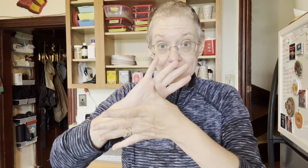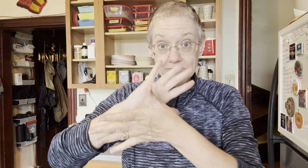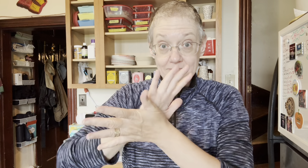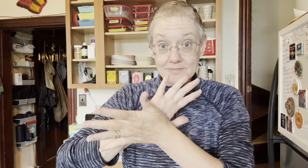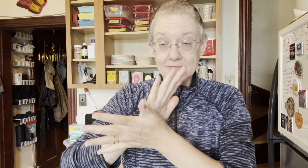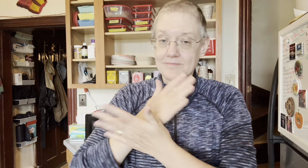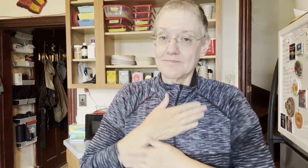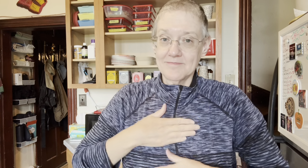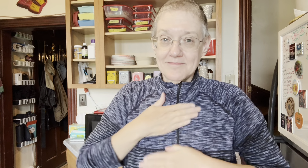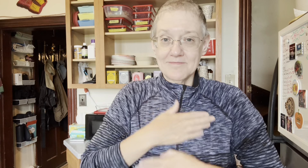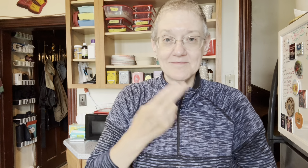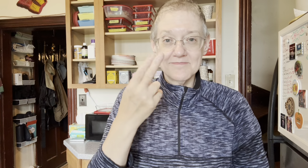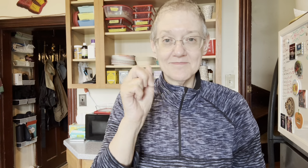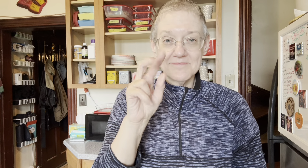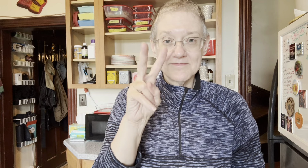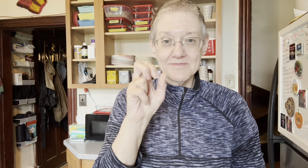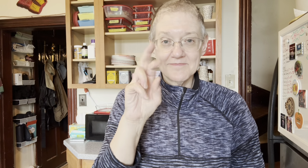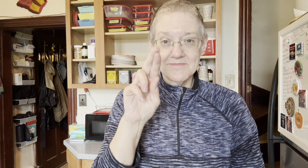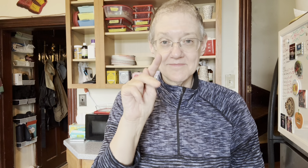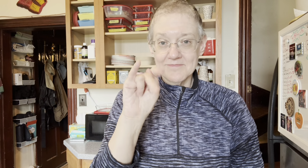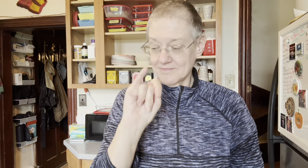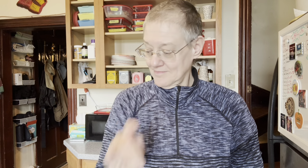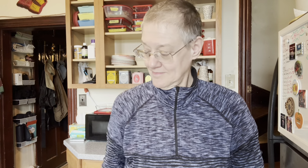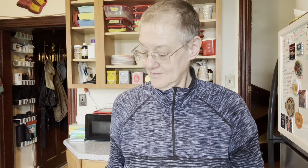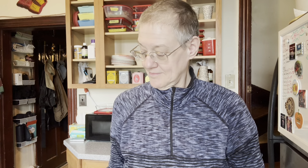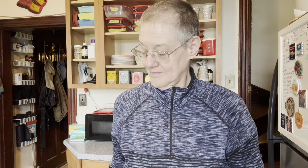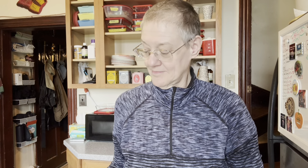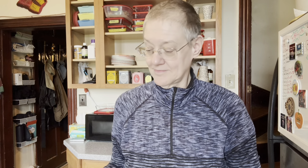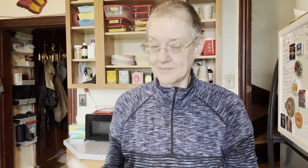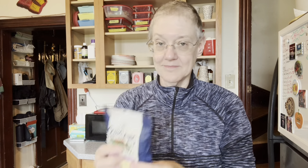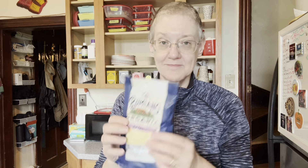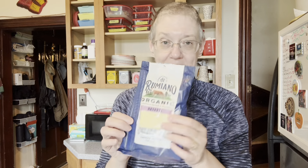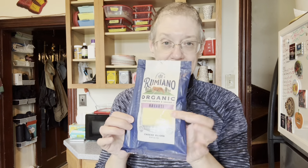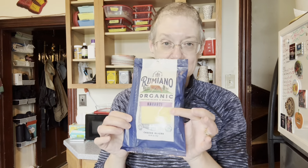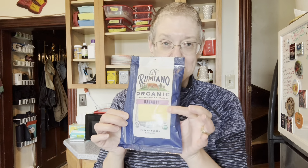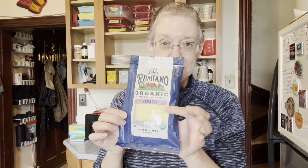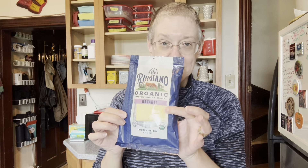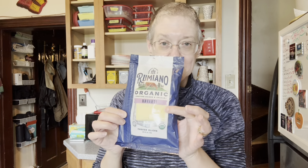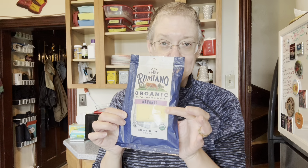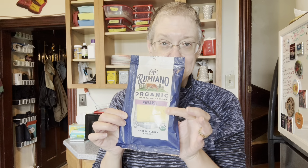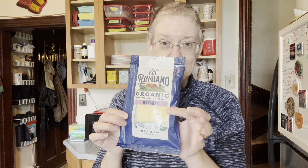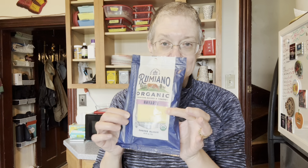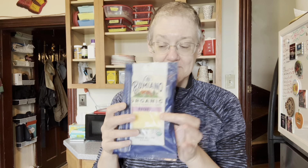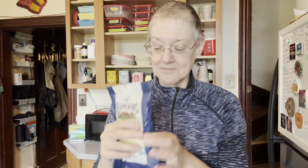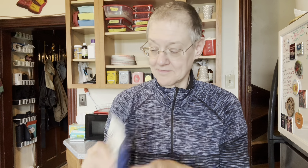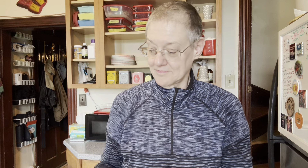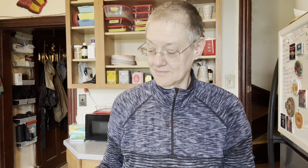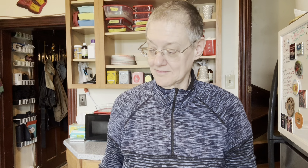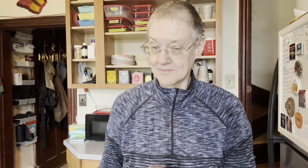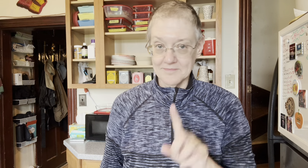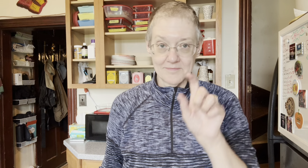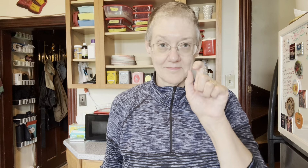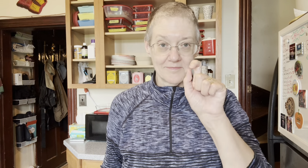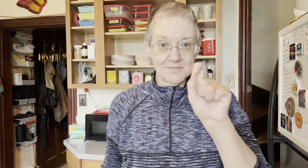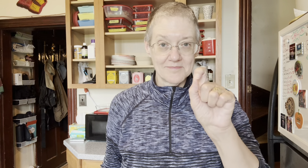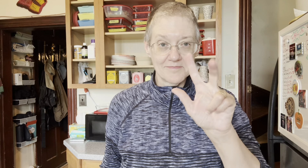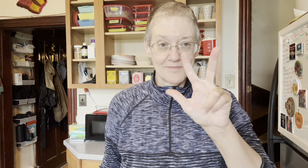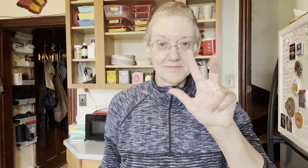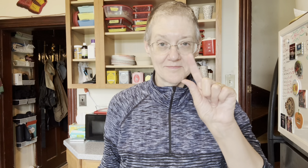keto version. He's going to have 1 ounce of cheese, and he really enjoys this Havarti. 1 ounce is